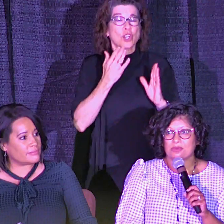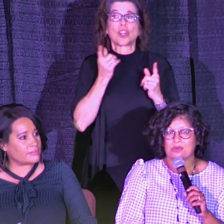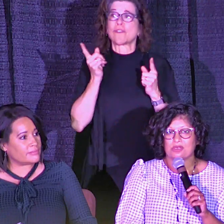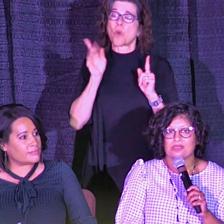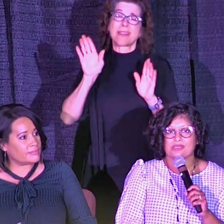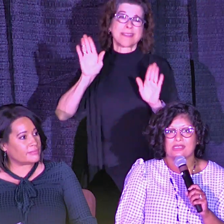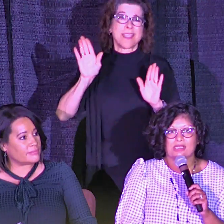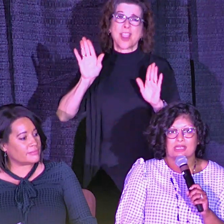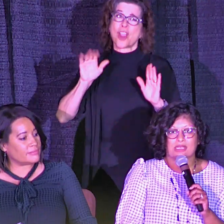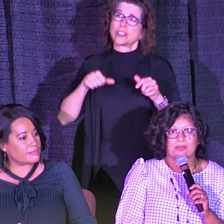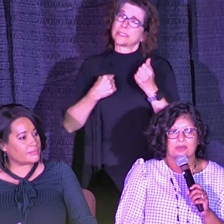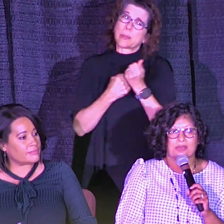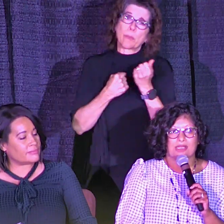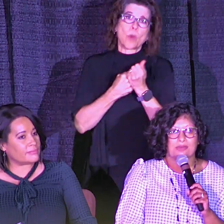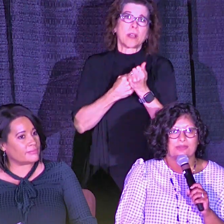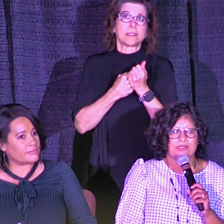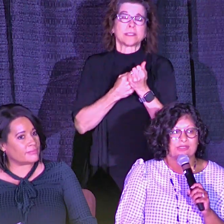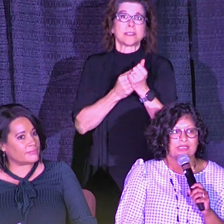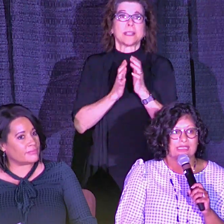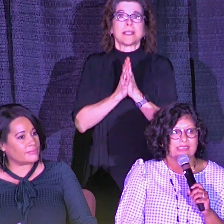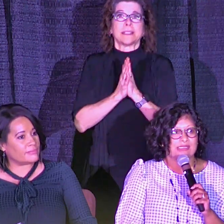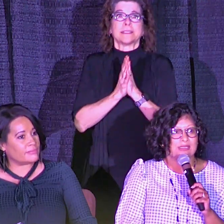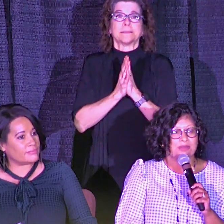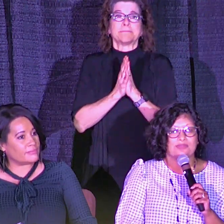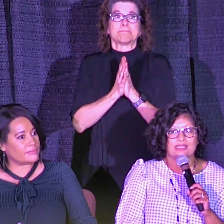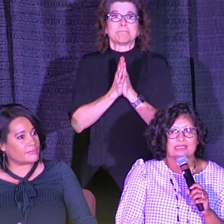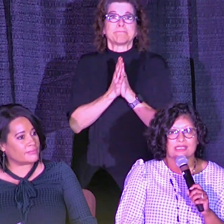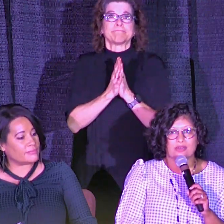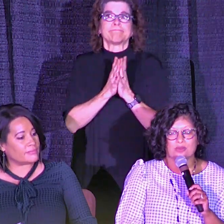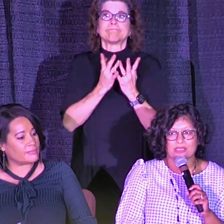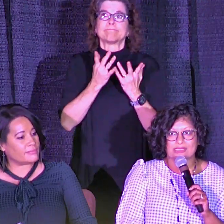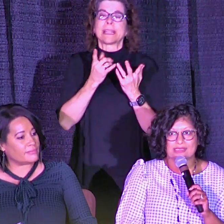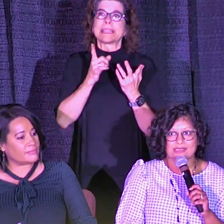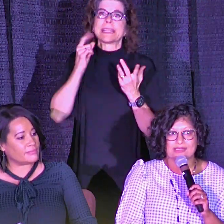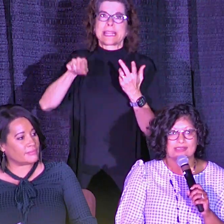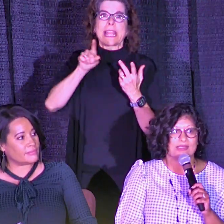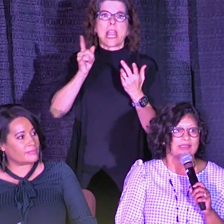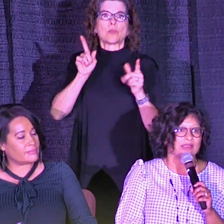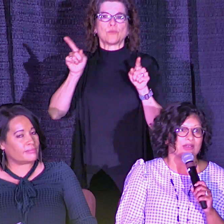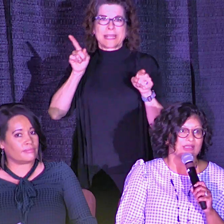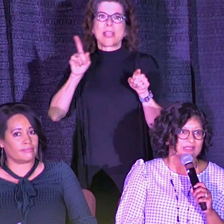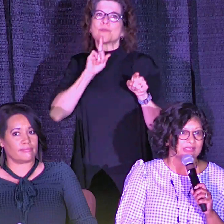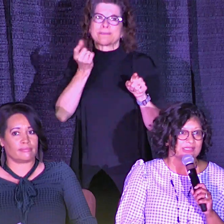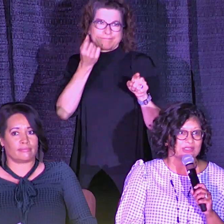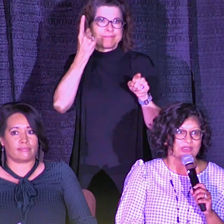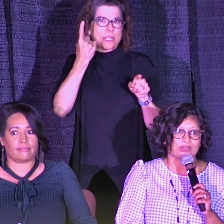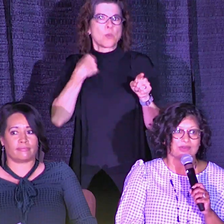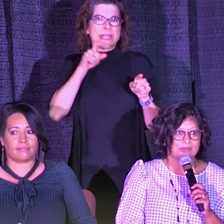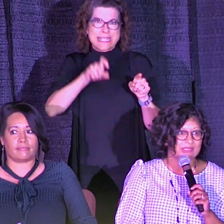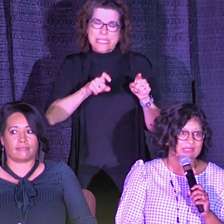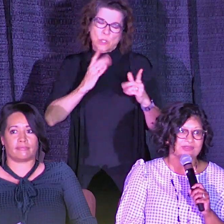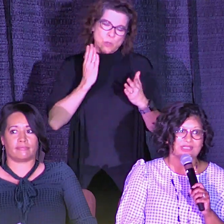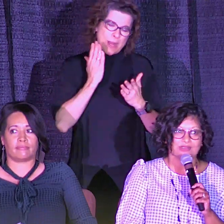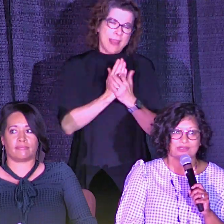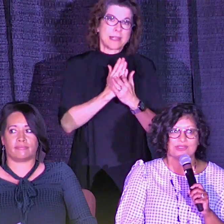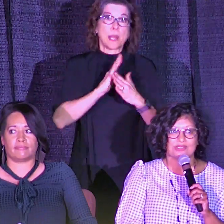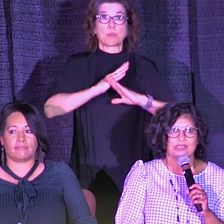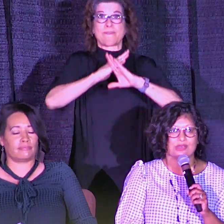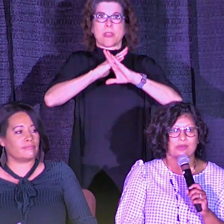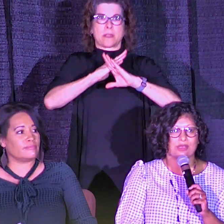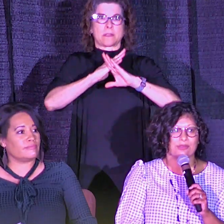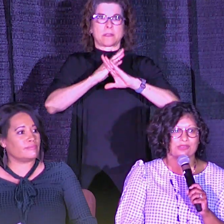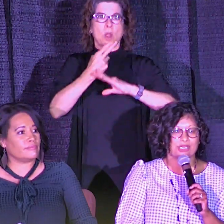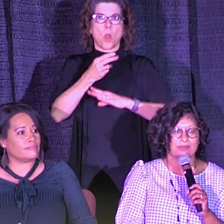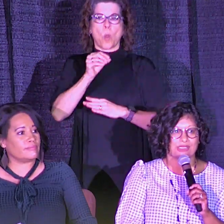dedicated support around the needs to prevent and end homelessness. To our legislature and Representative Keeler, you're